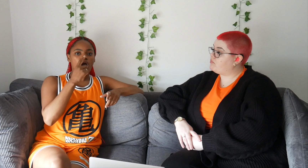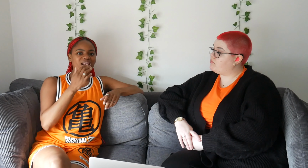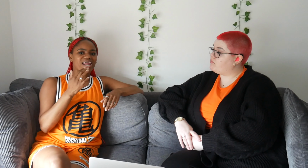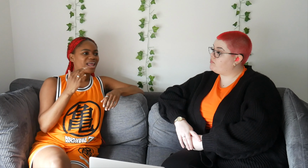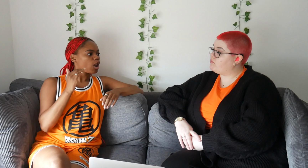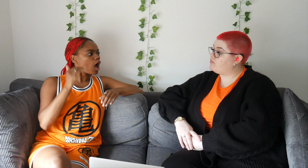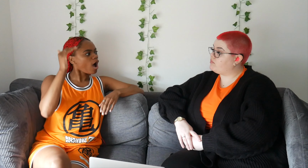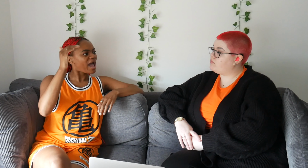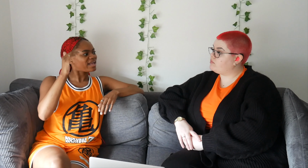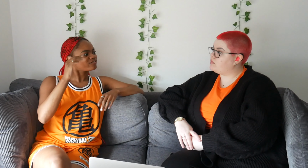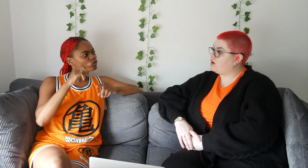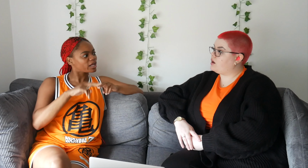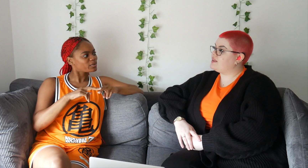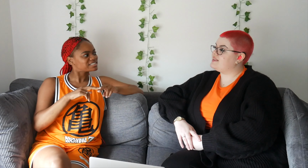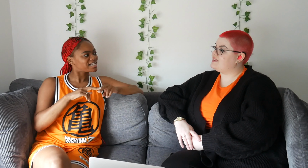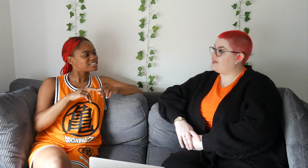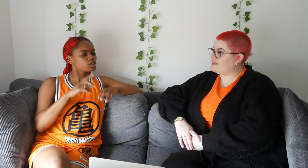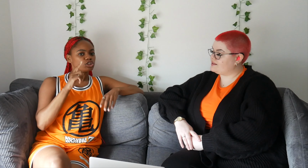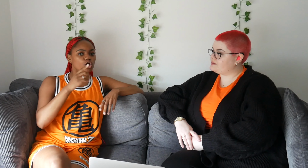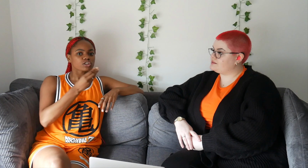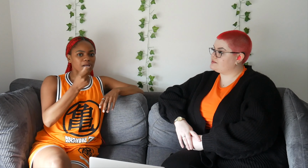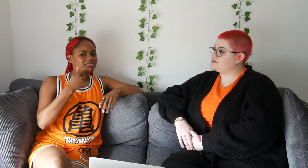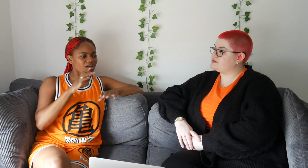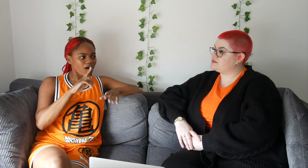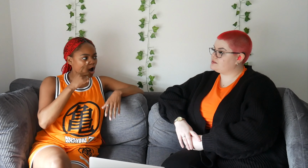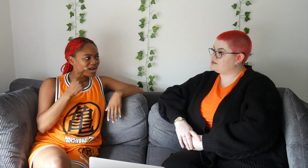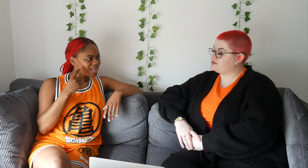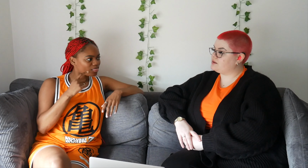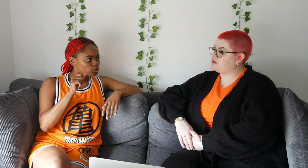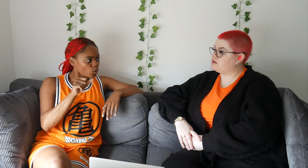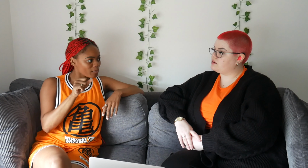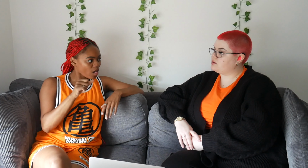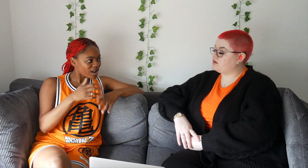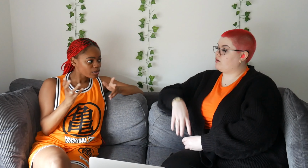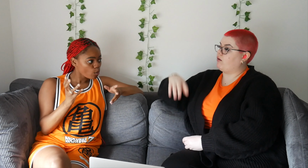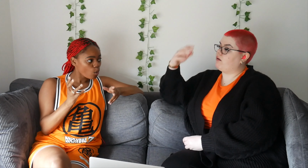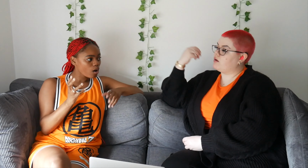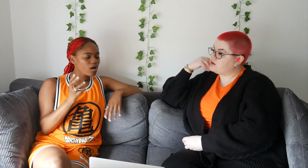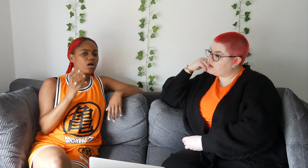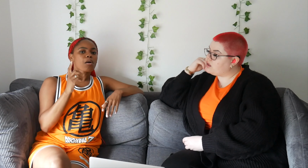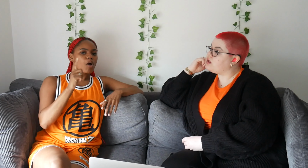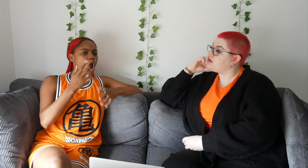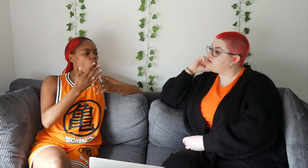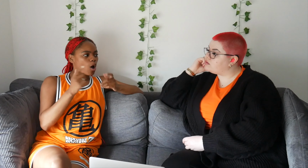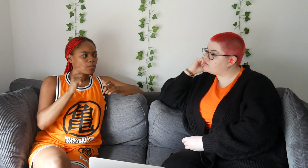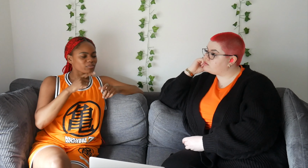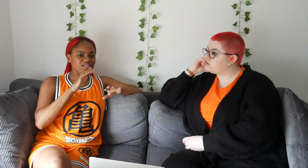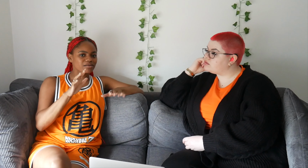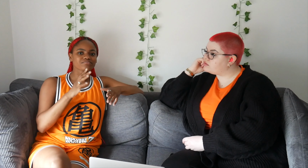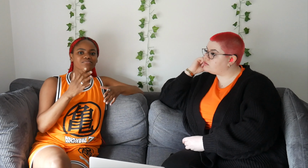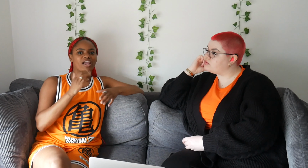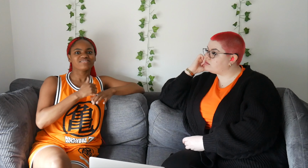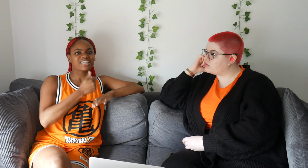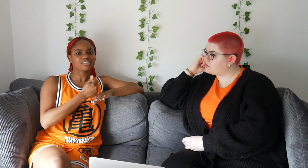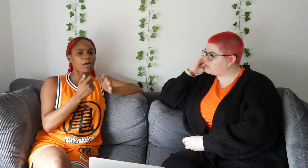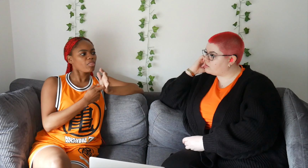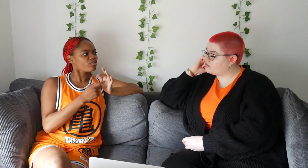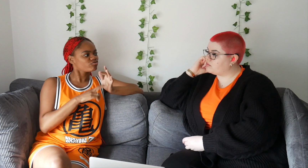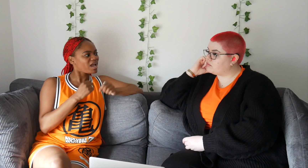they can no longer hear high frequencies, often saying they can't hear the doorbell anymore. But a lot of people say to combat this, they